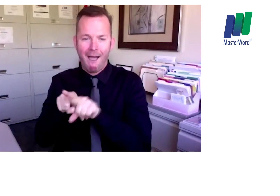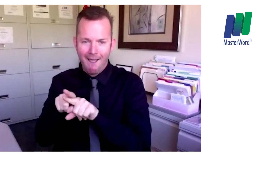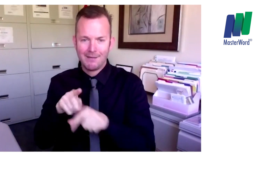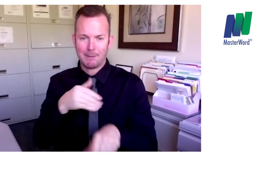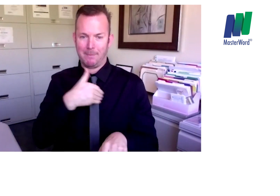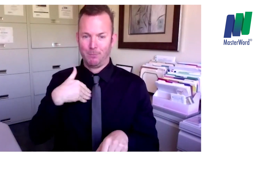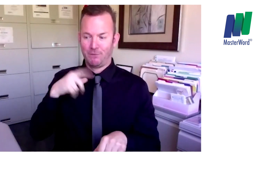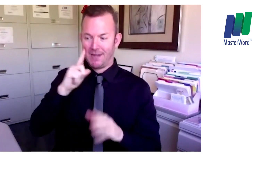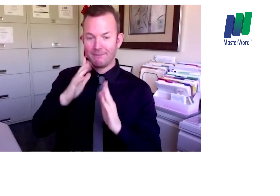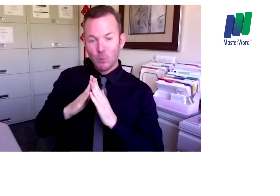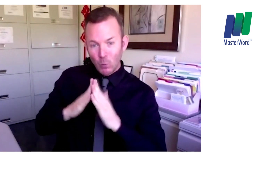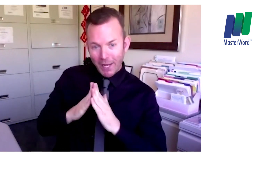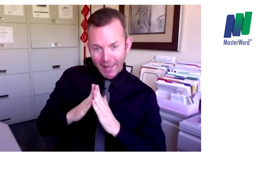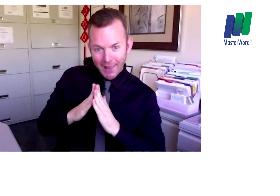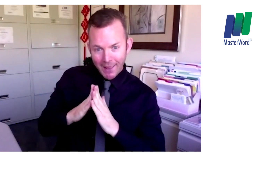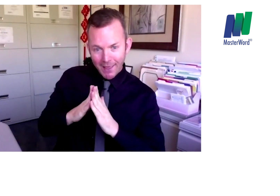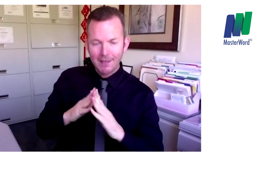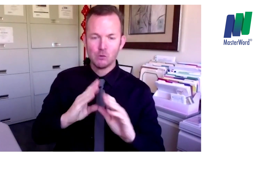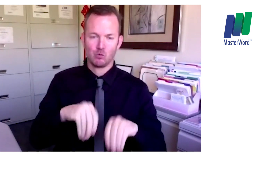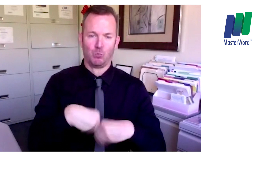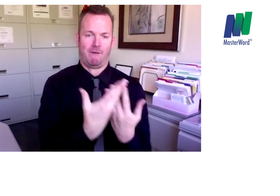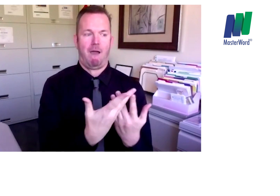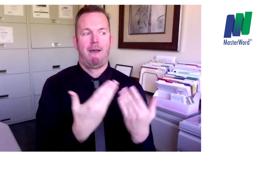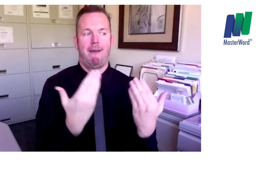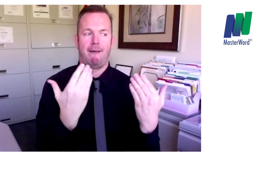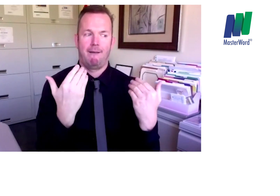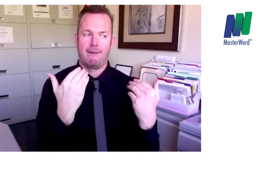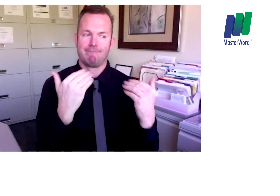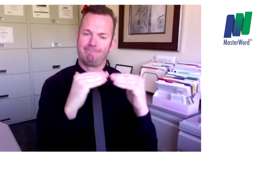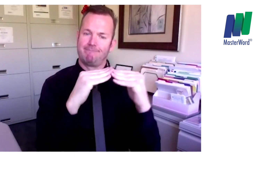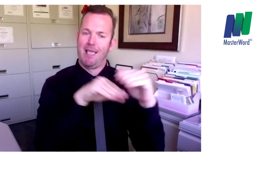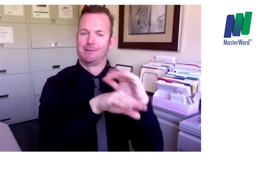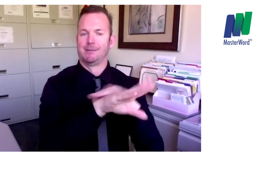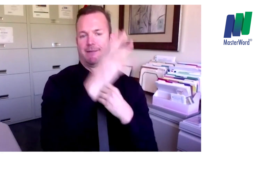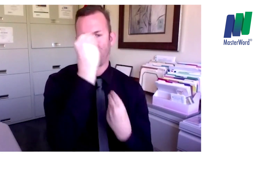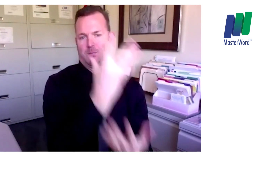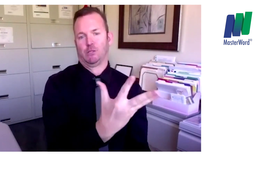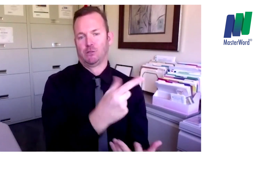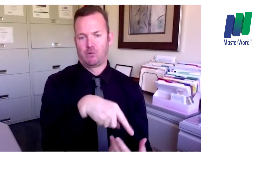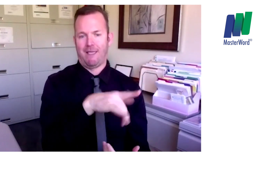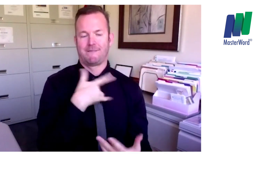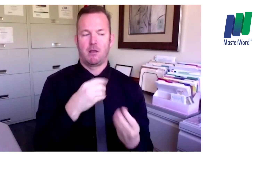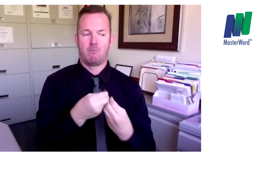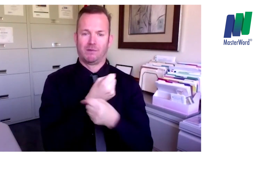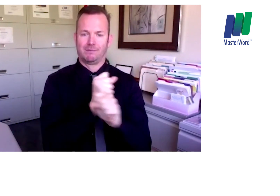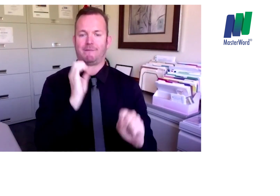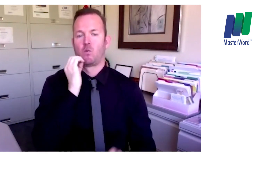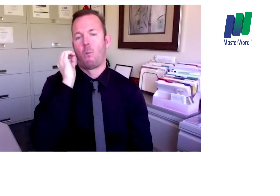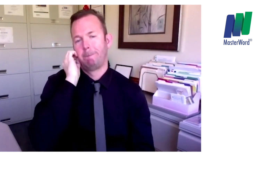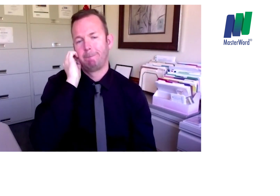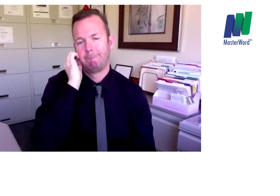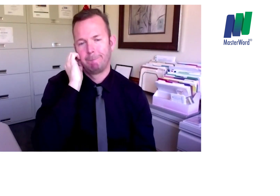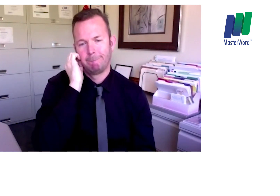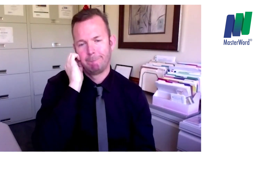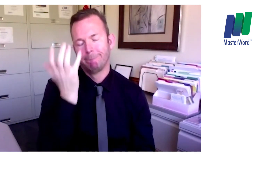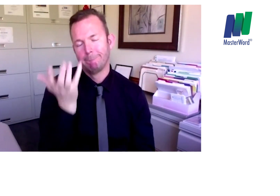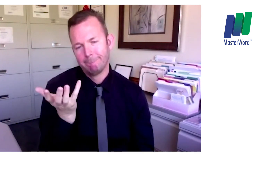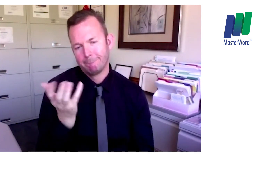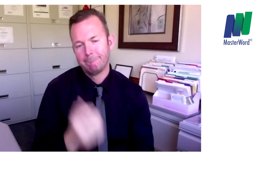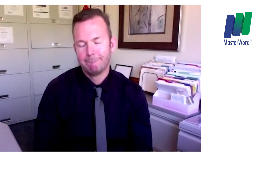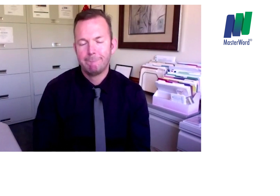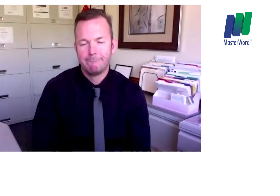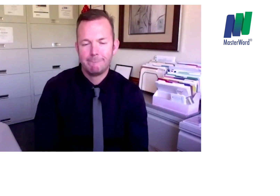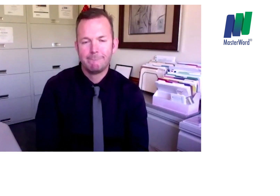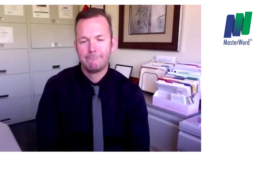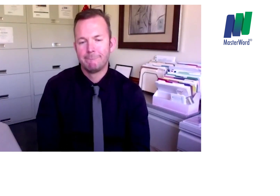happening, and I feel that we should and owe it to the community, be accountable to the community to give access so they can be safe